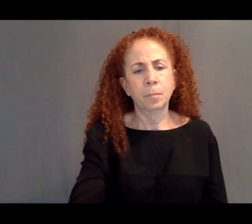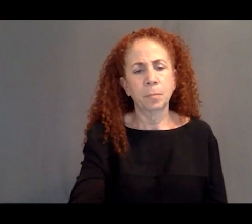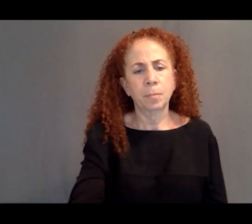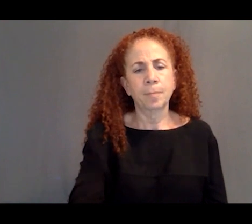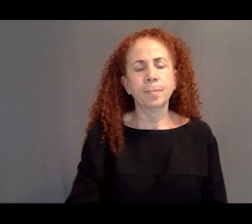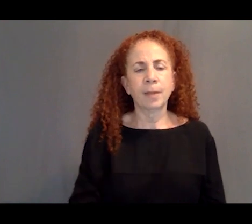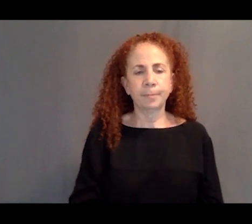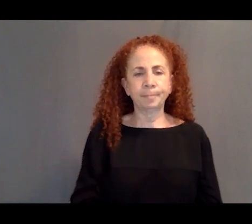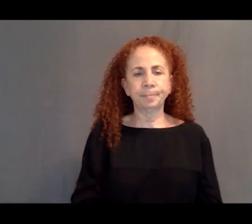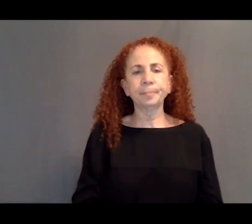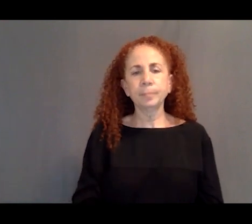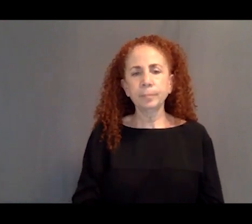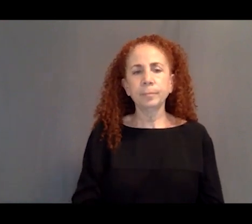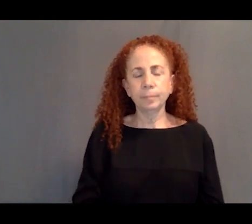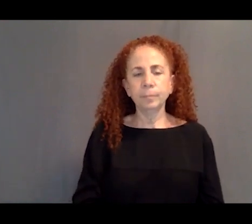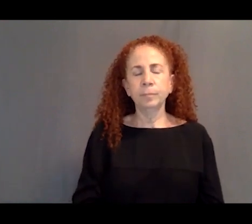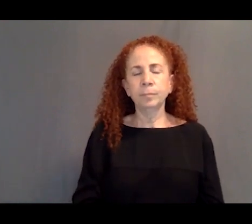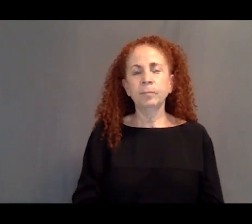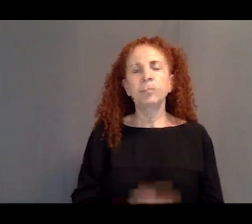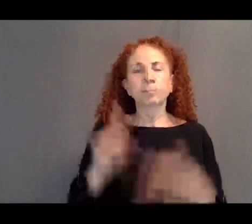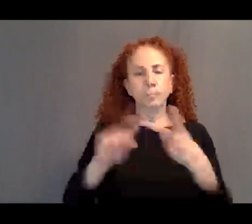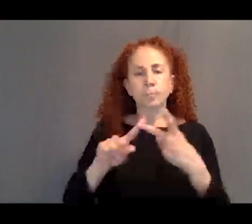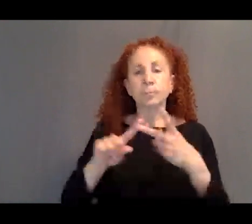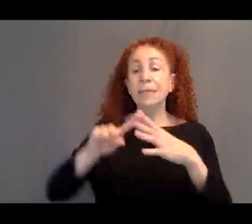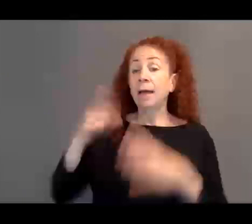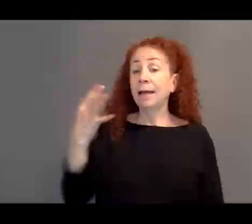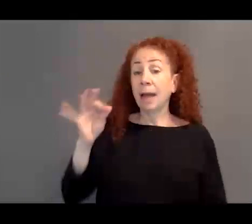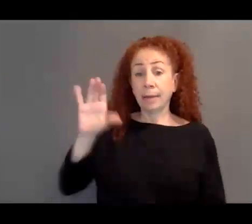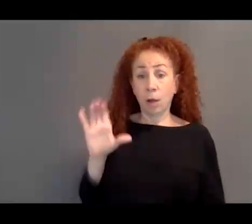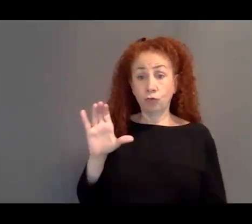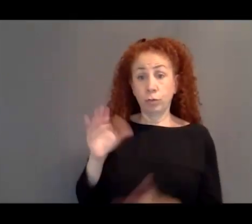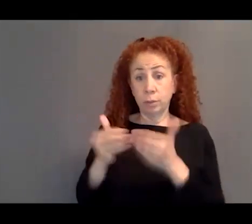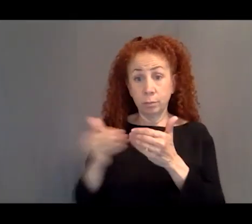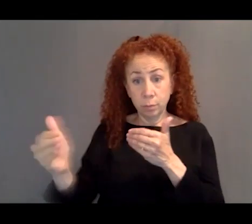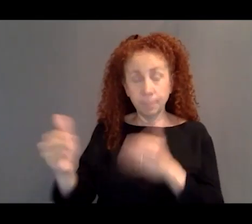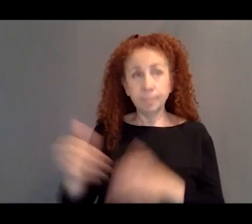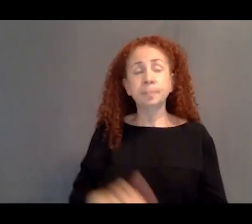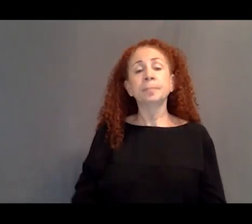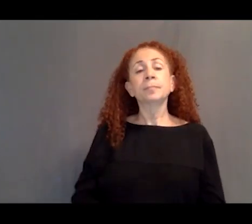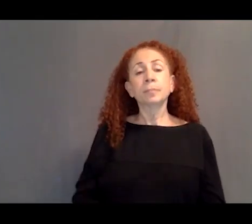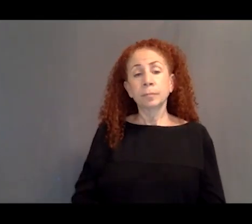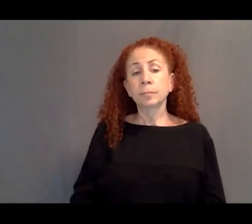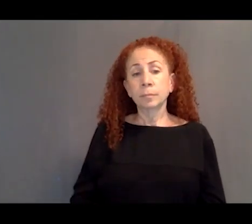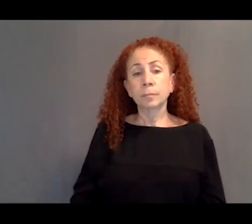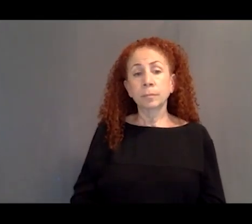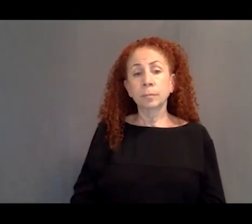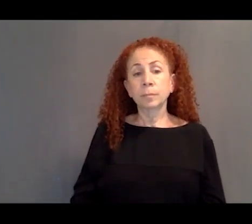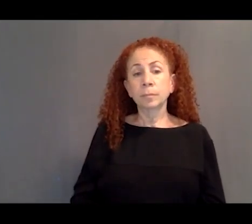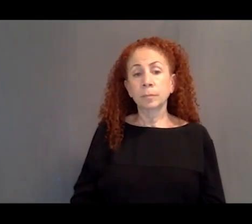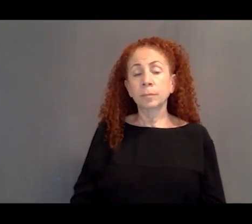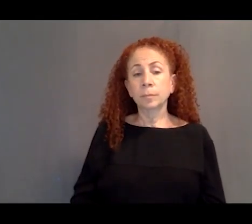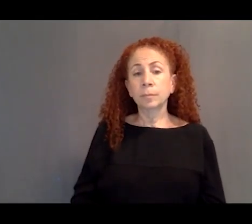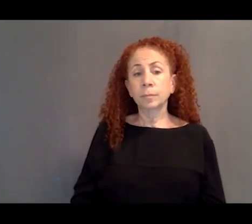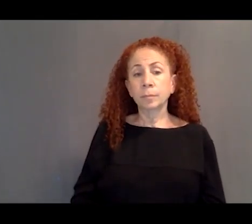So second, beginning in the 1900s, there's been early 1900s, there's been a